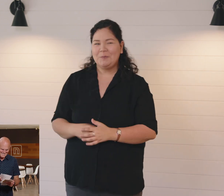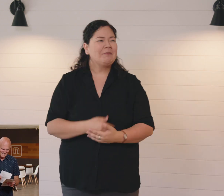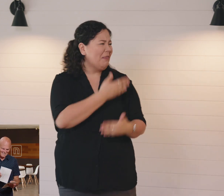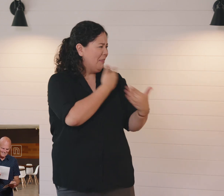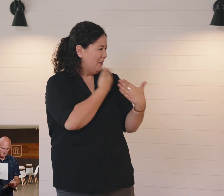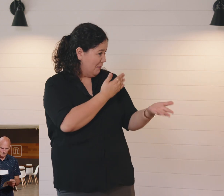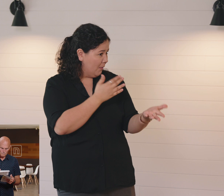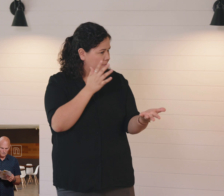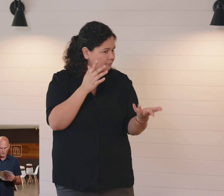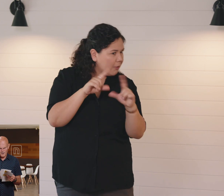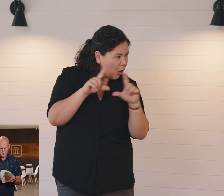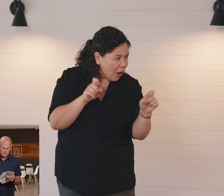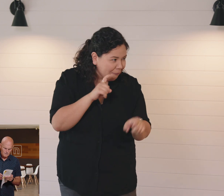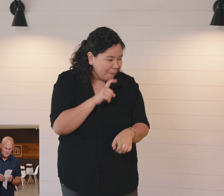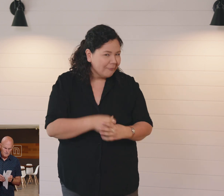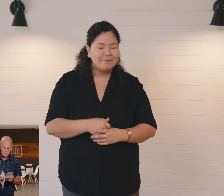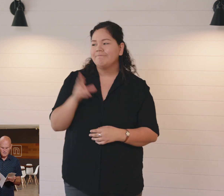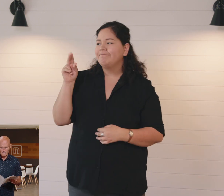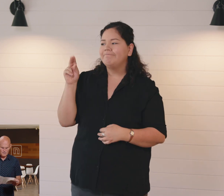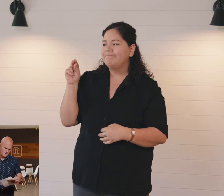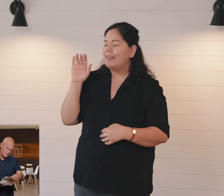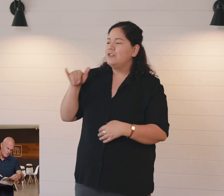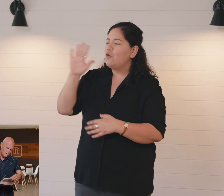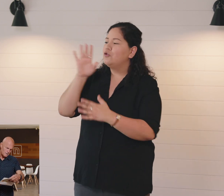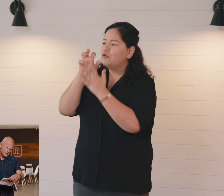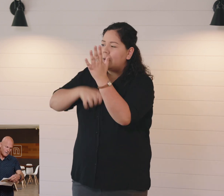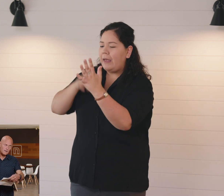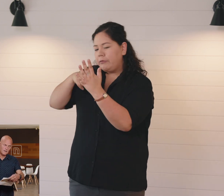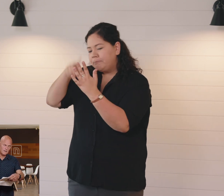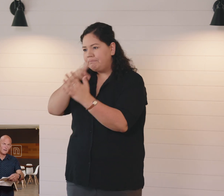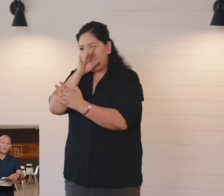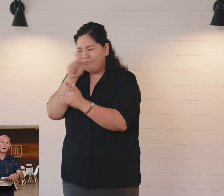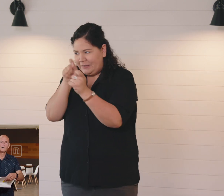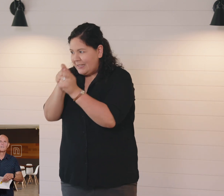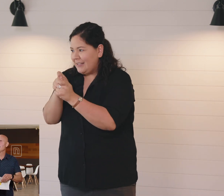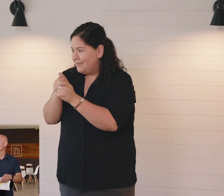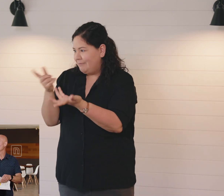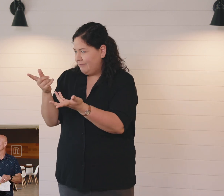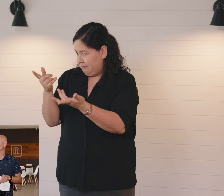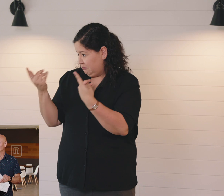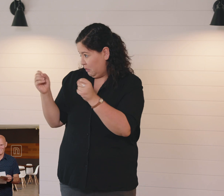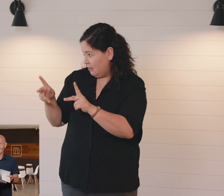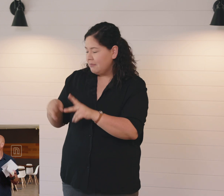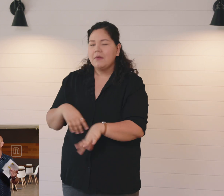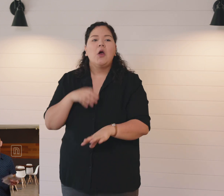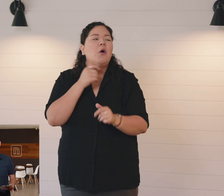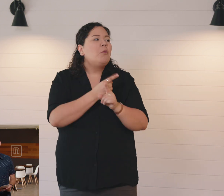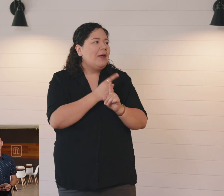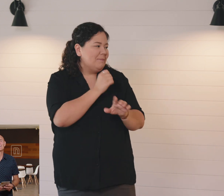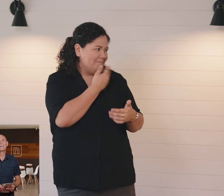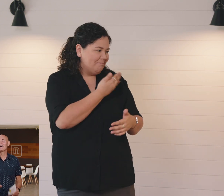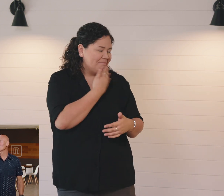Thanks, Jess. Card? No, it's not a card. It's your script. You need to make a announcement about children's ministry.